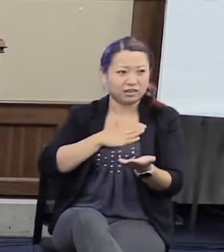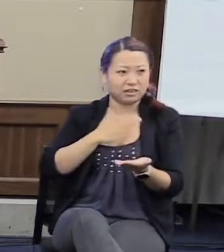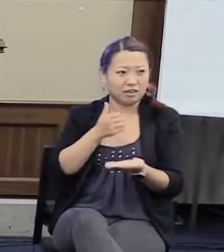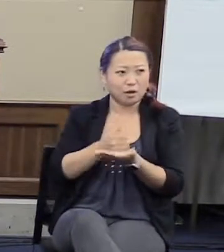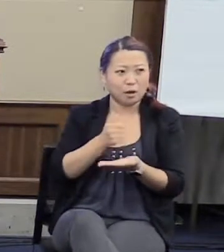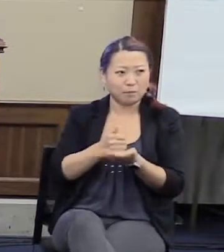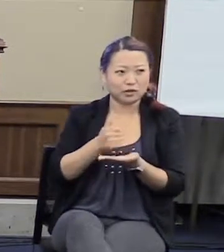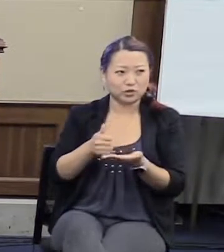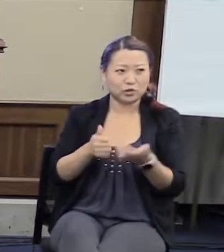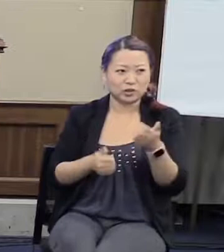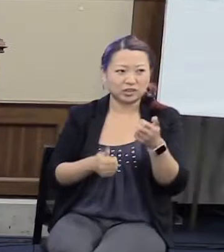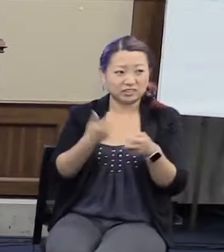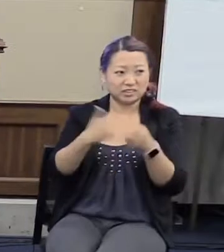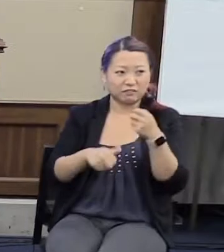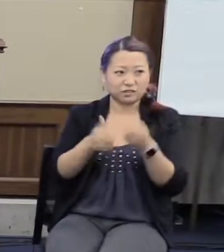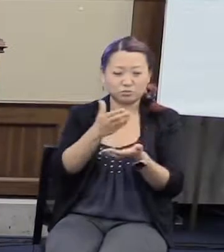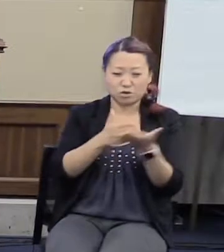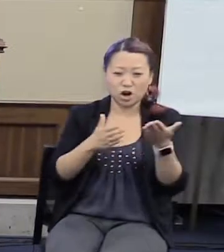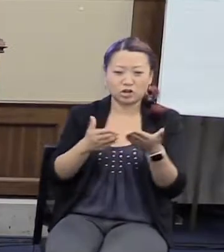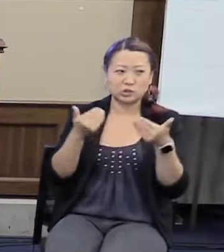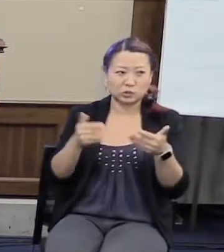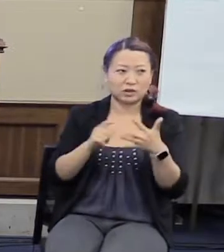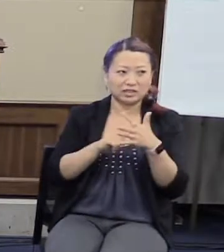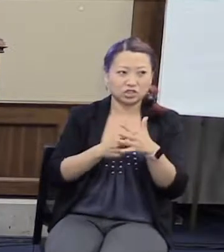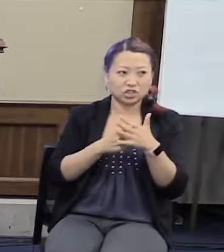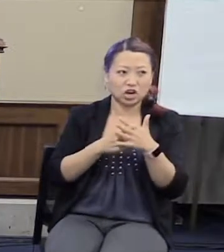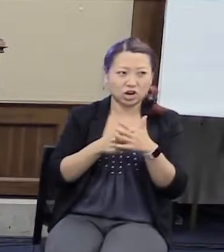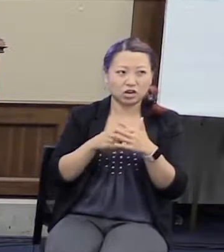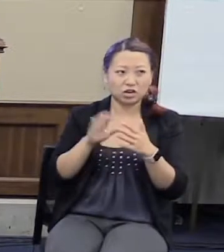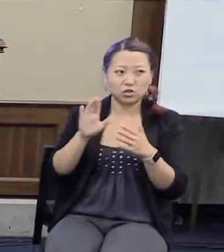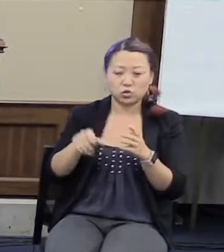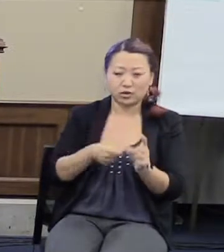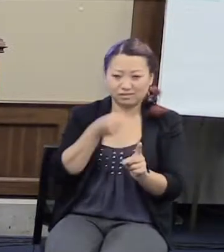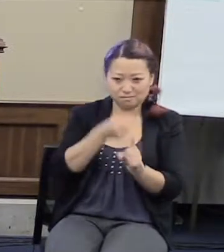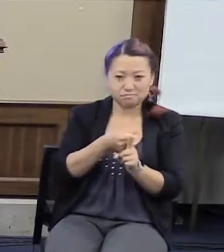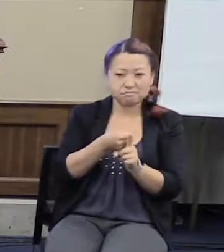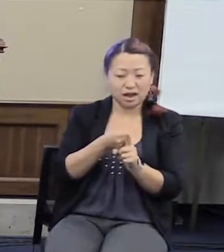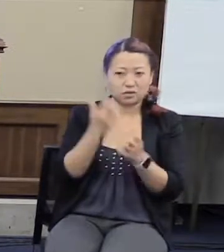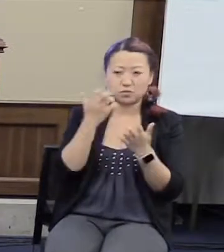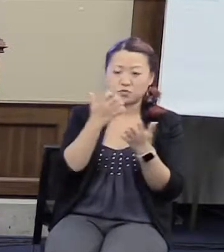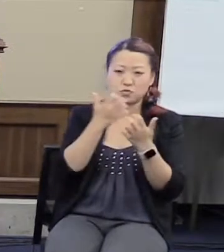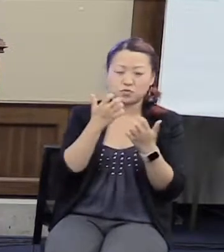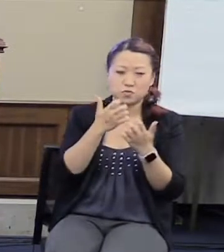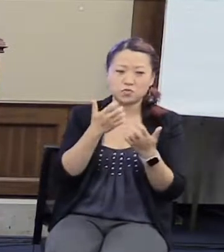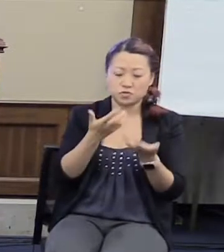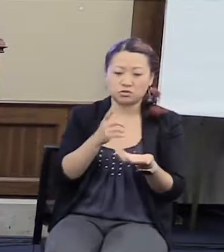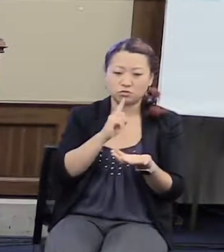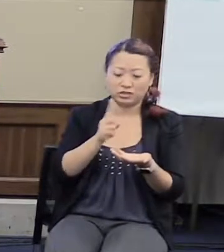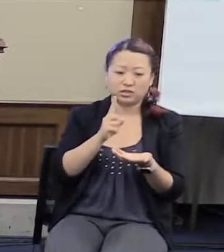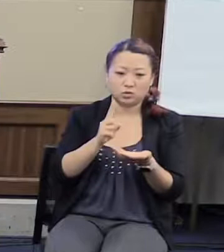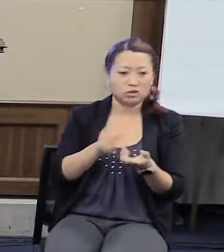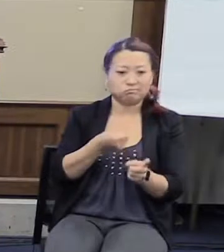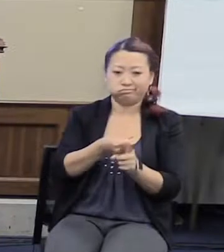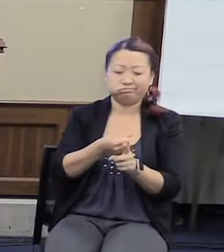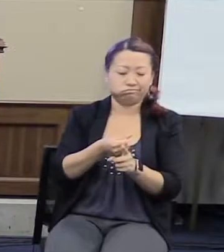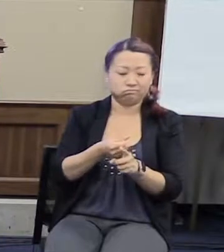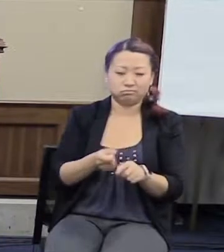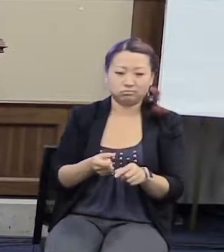the hardest thing is to just start, and your impact will be immeasurable. Lauren, on